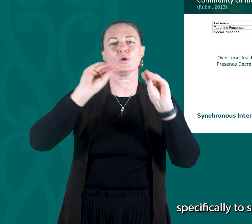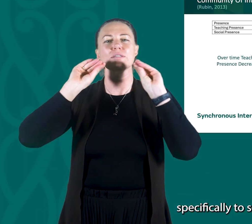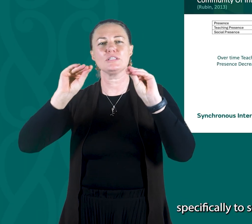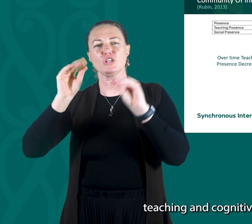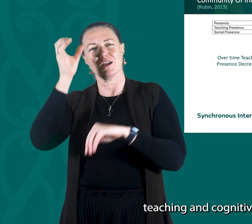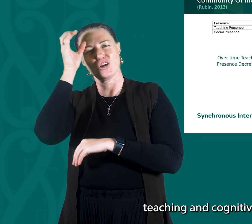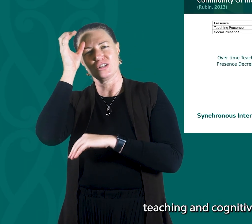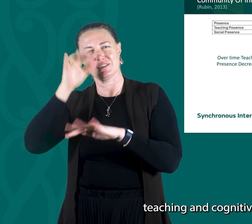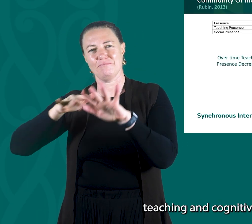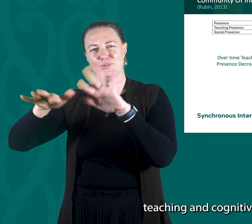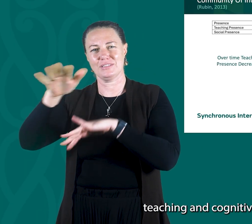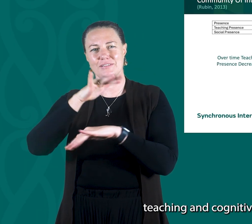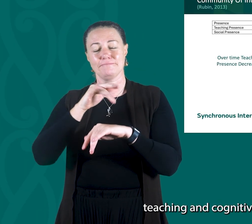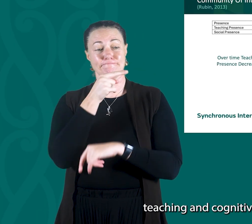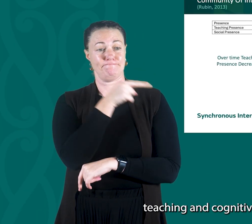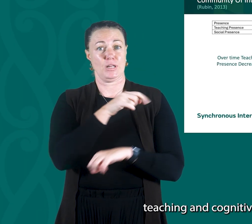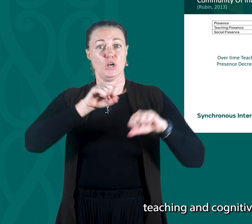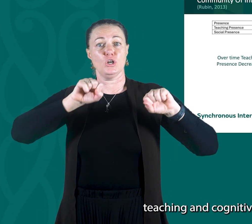social, teaching, and cognitive presence.